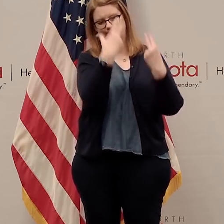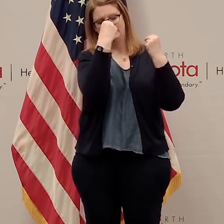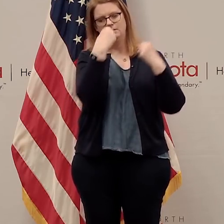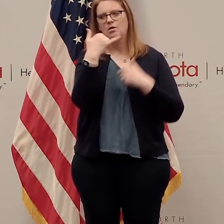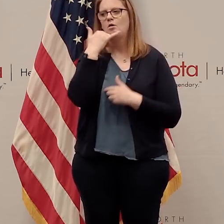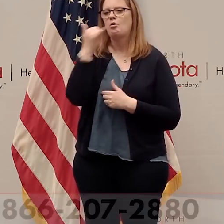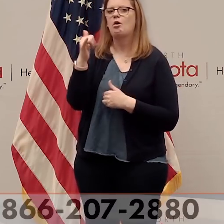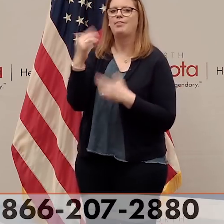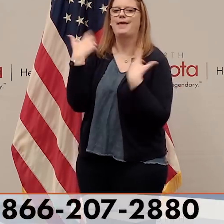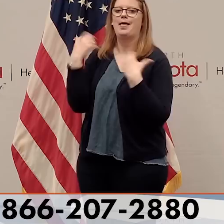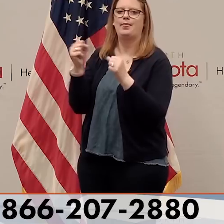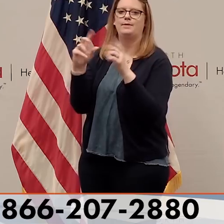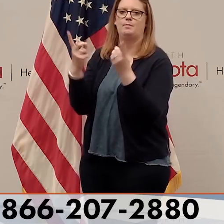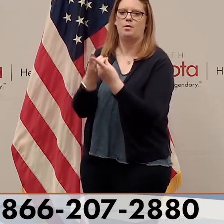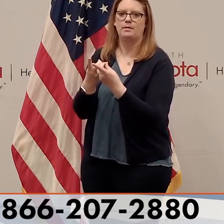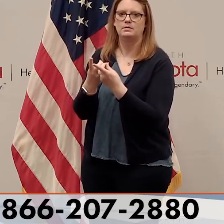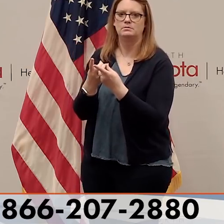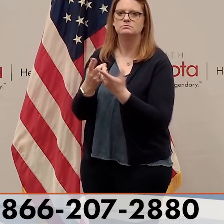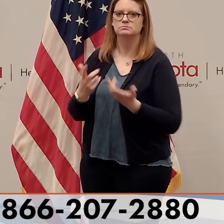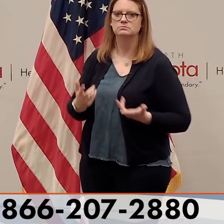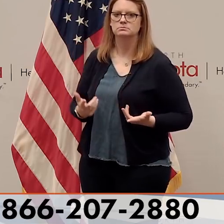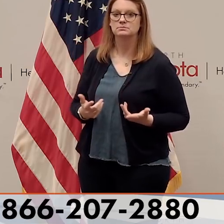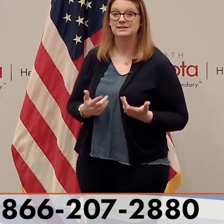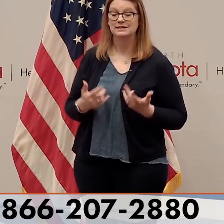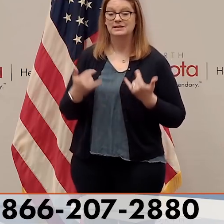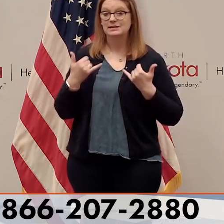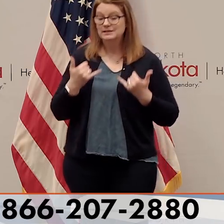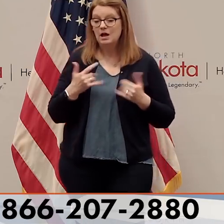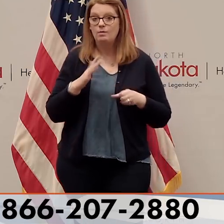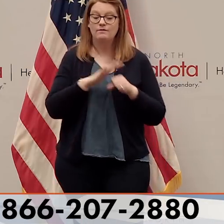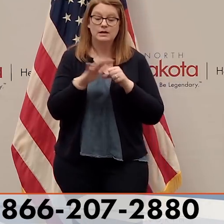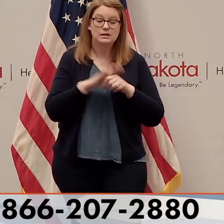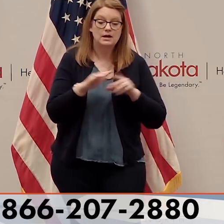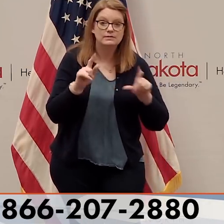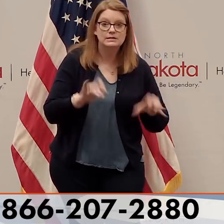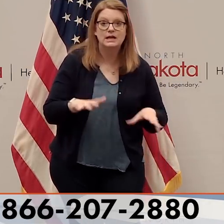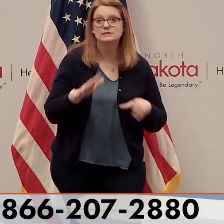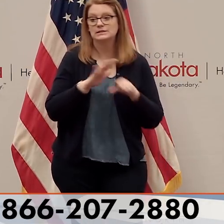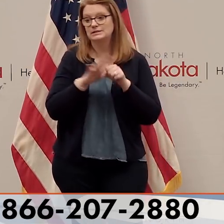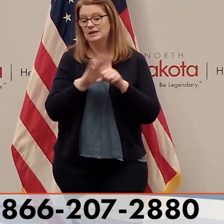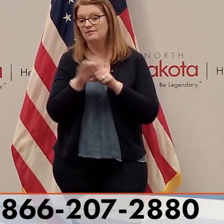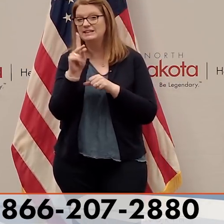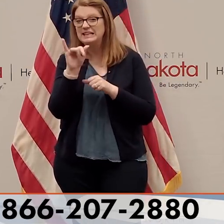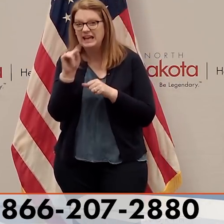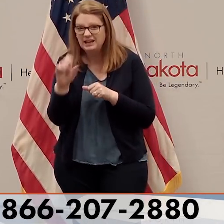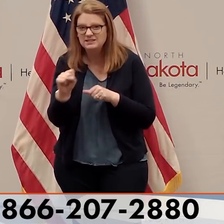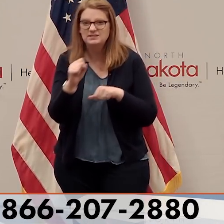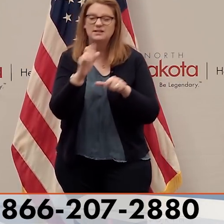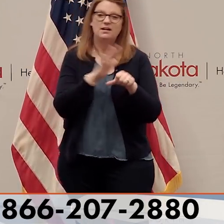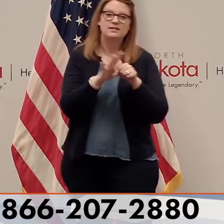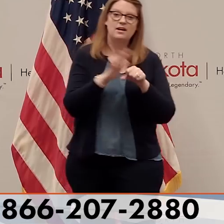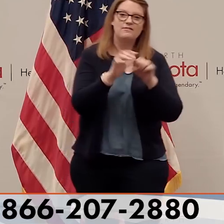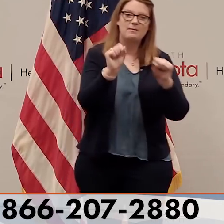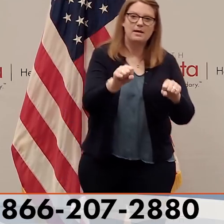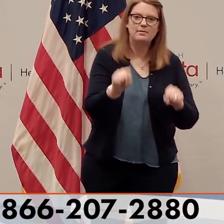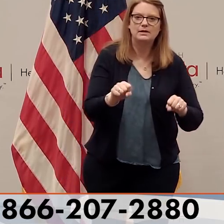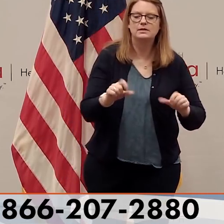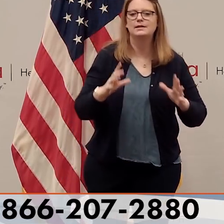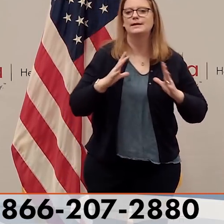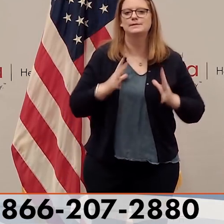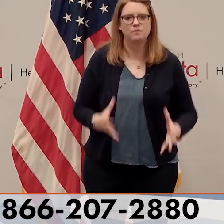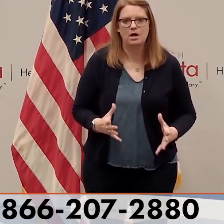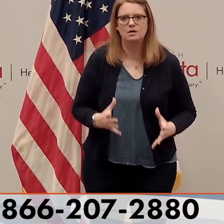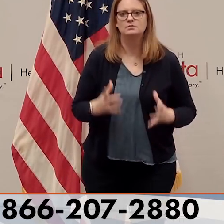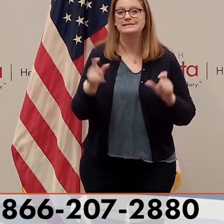health department hotline. We're in a position now with enough tests, enough testing kits, enough capability. We've got this. We don't want to